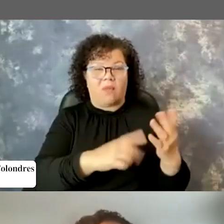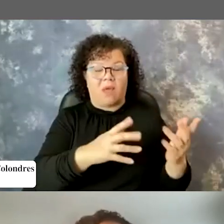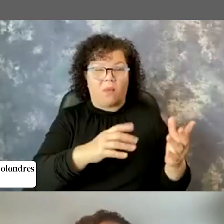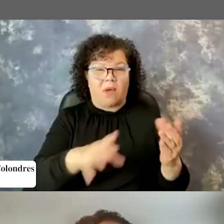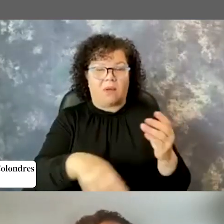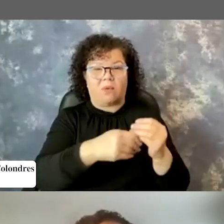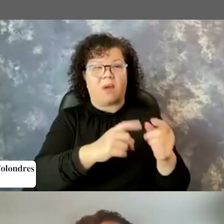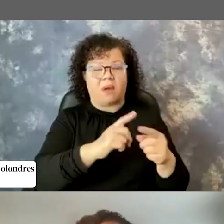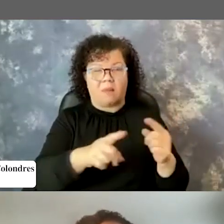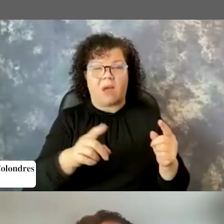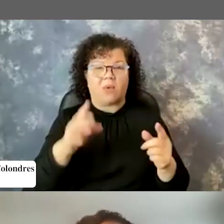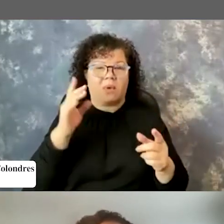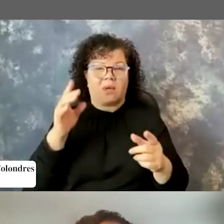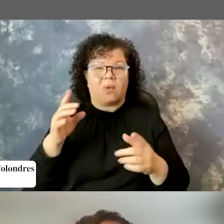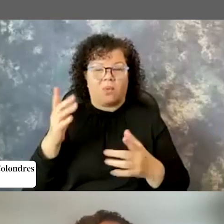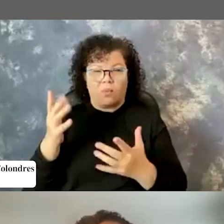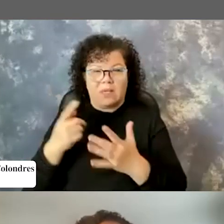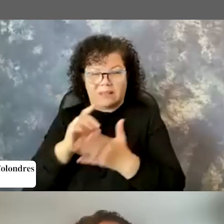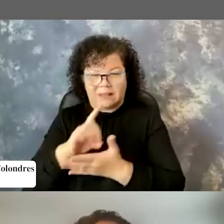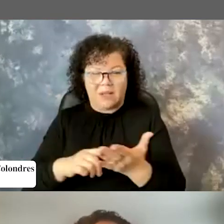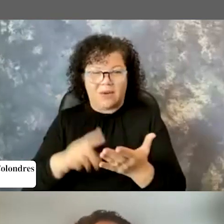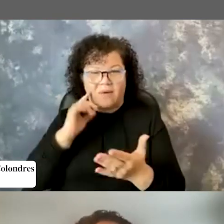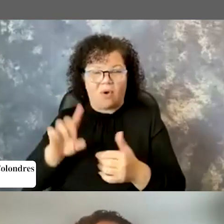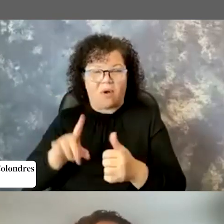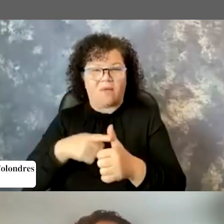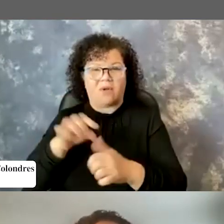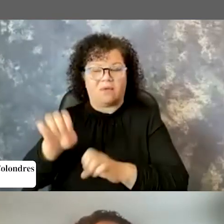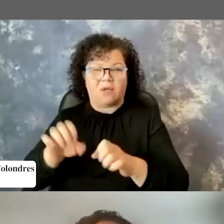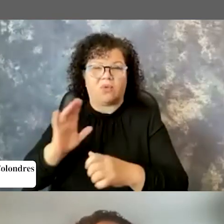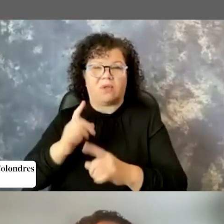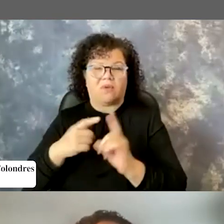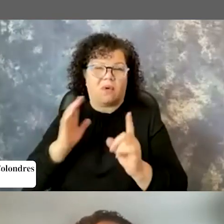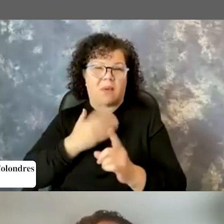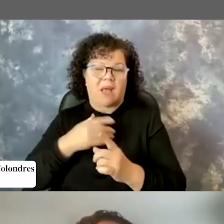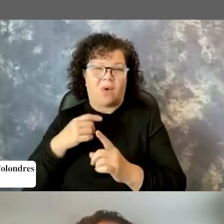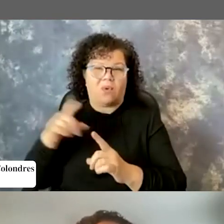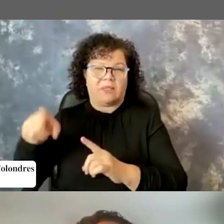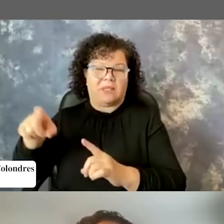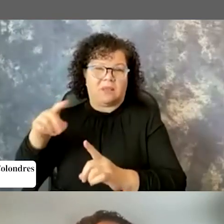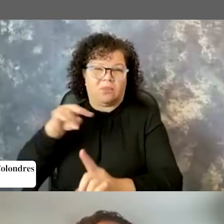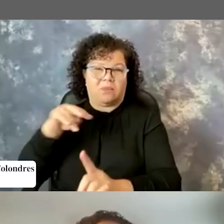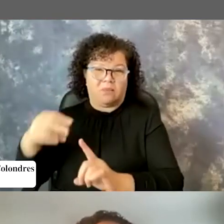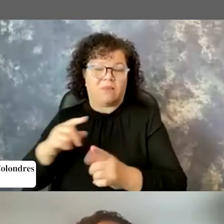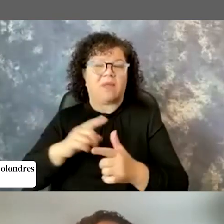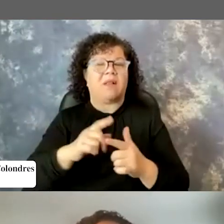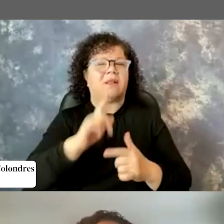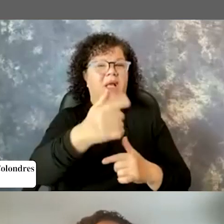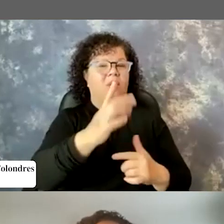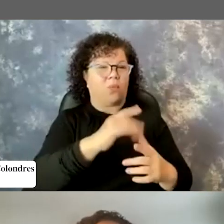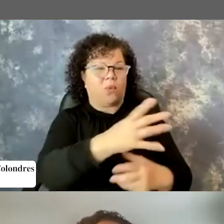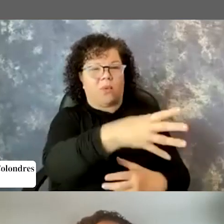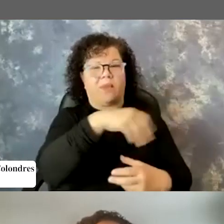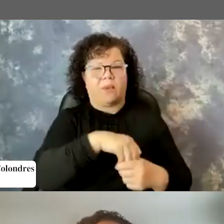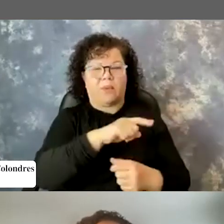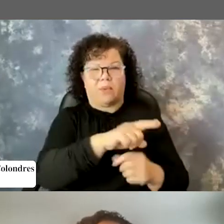for subsequent evaluations. And really overall, the hope is that